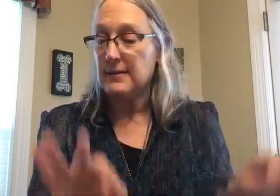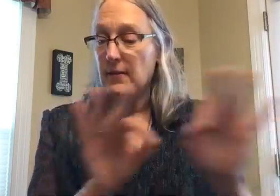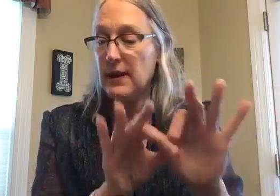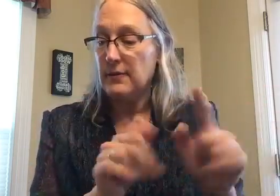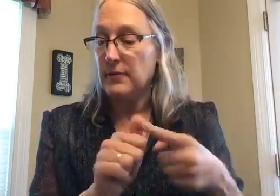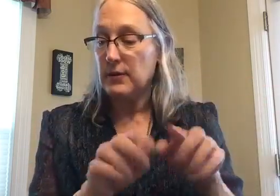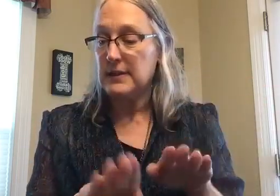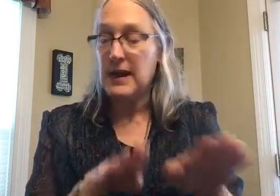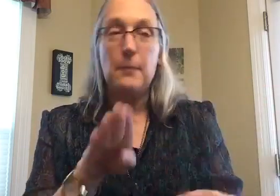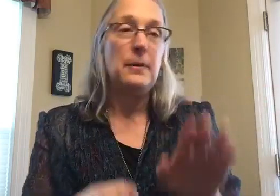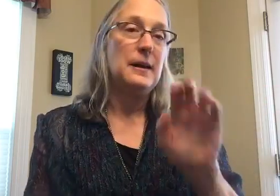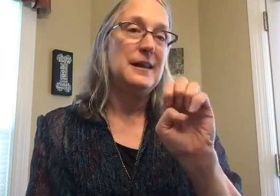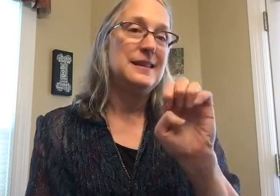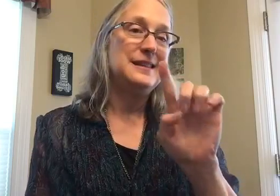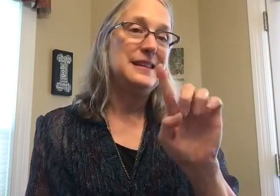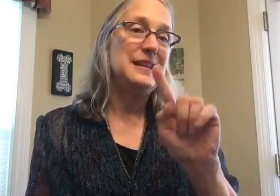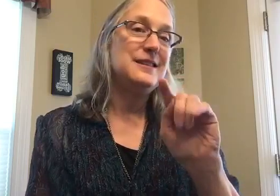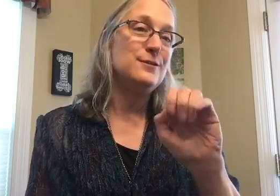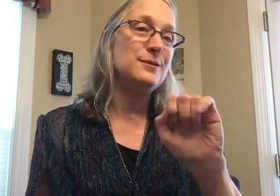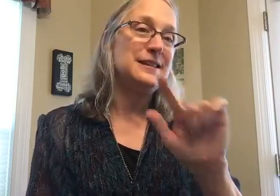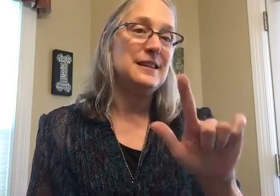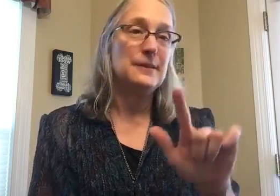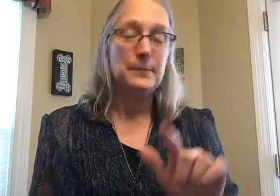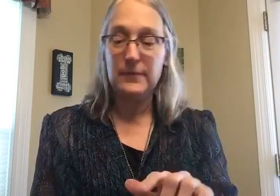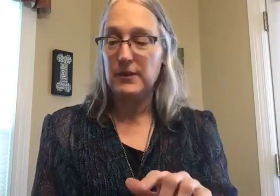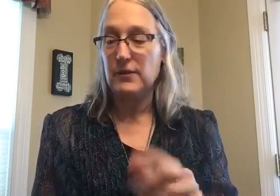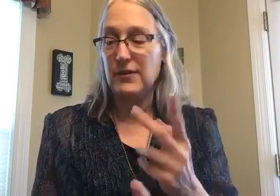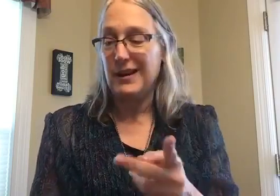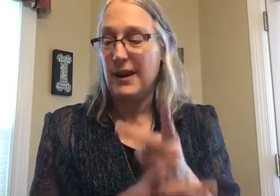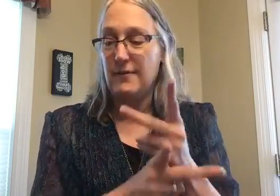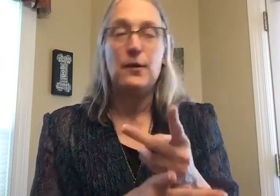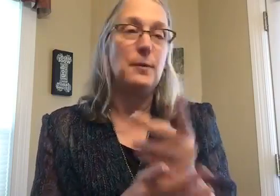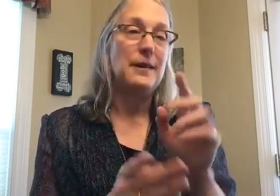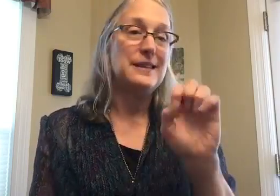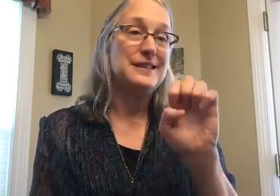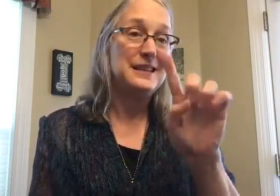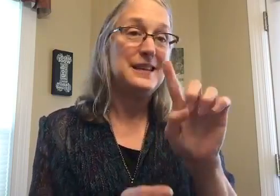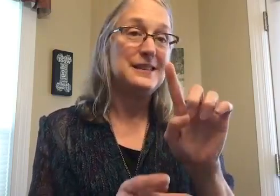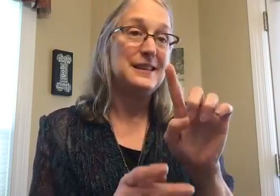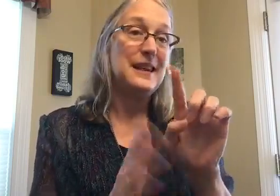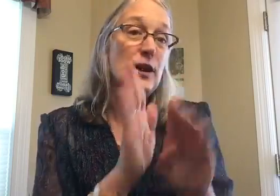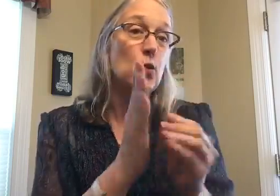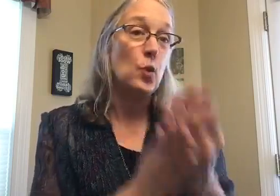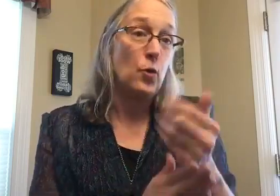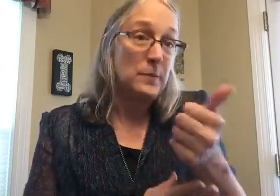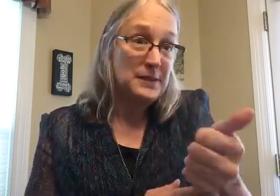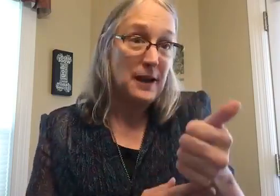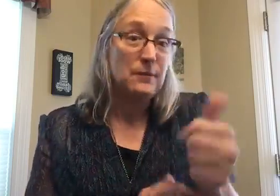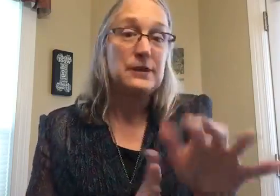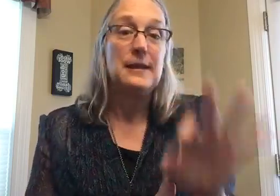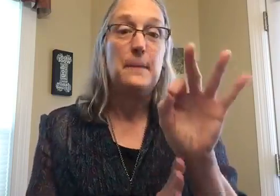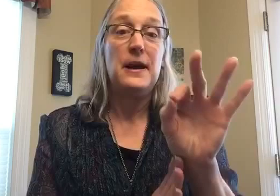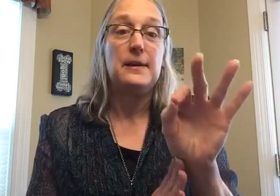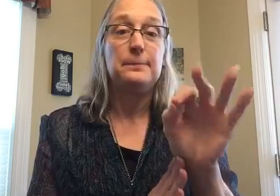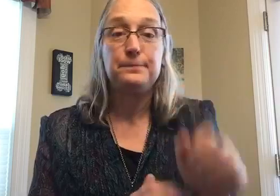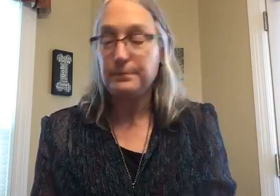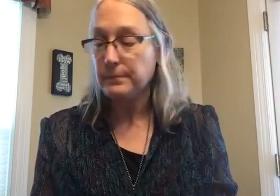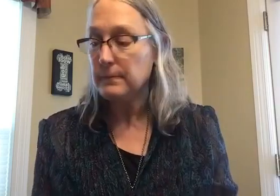vital first step in the seed to seal. So they're very careful about the seeds that they grow themselves and they pick.